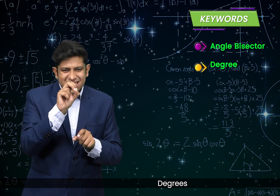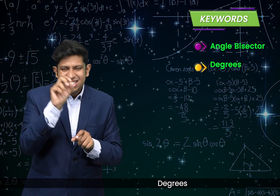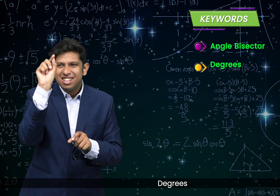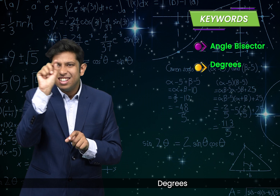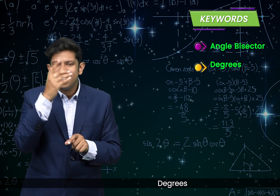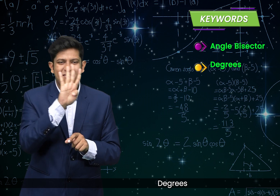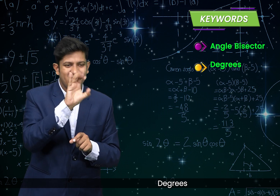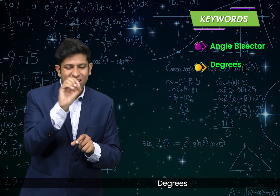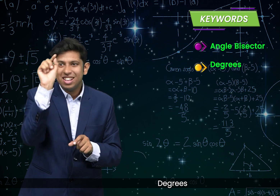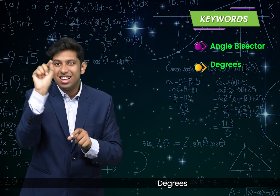degrees,